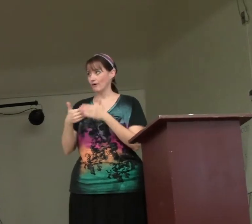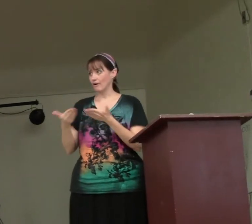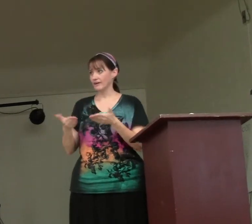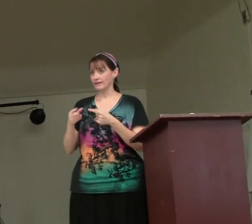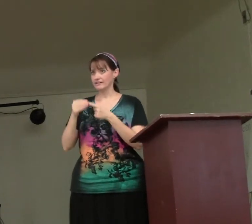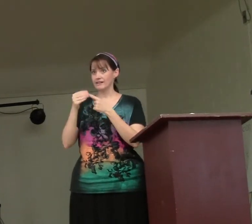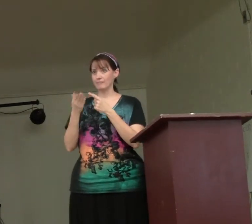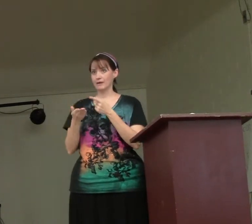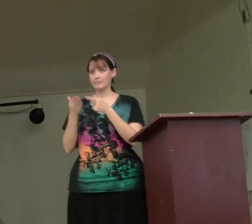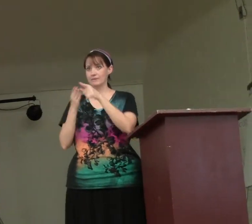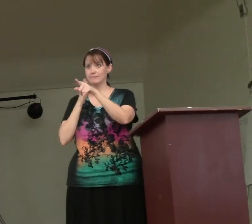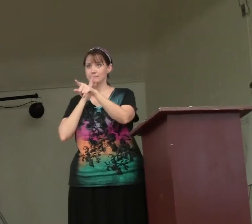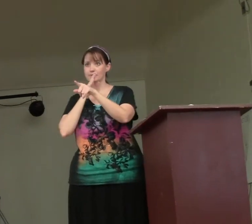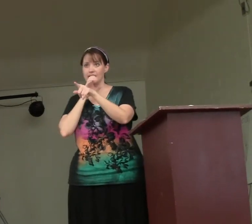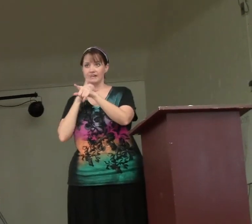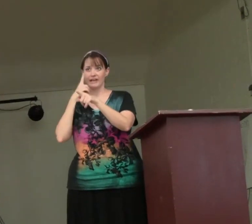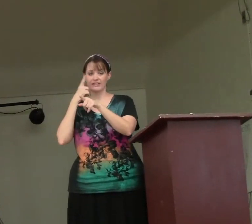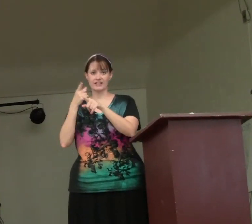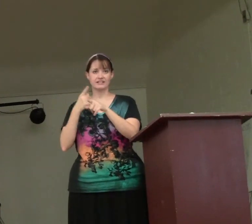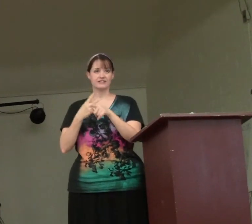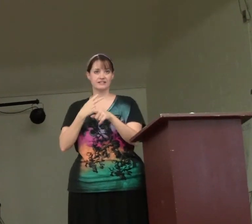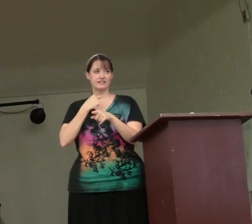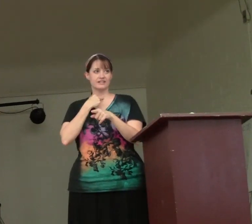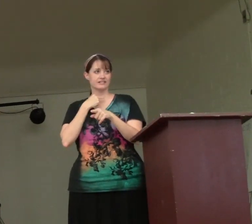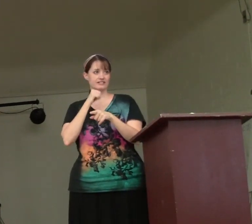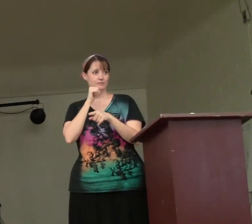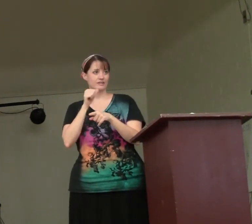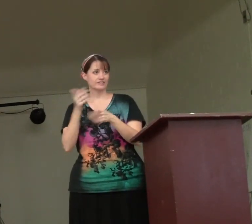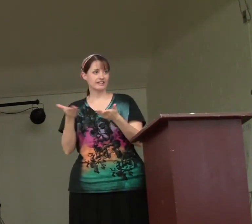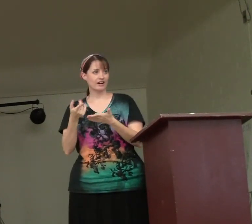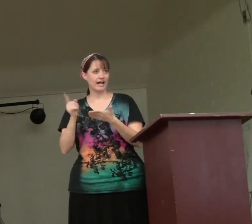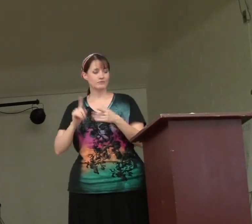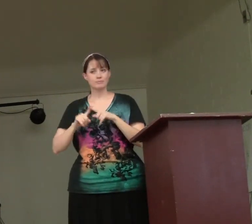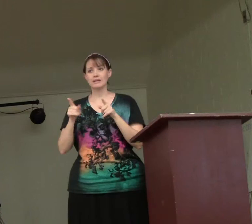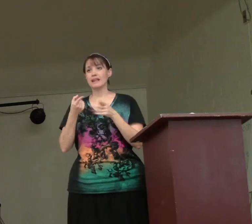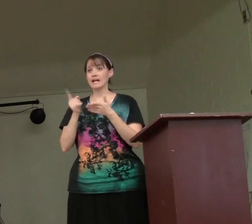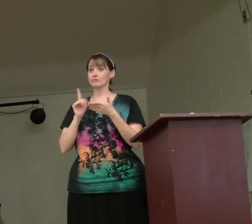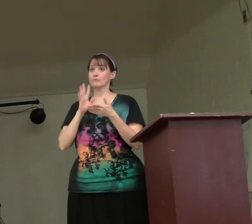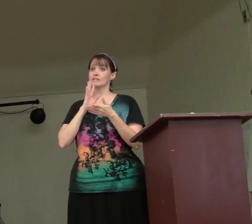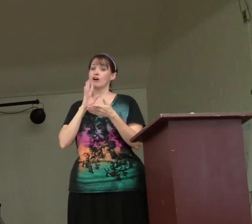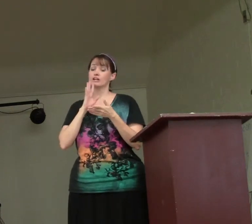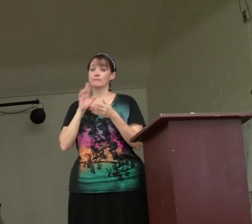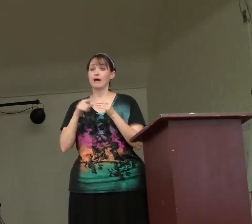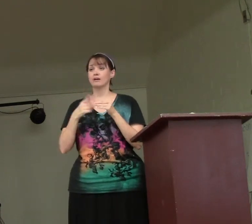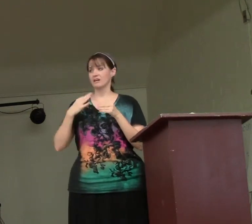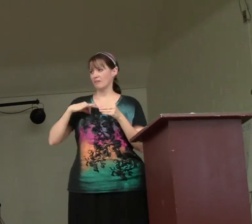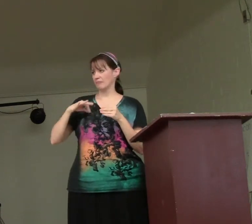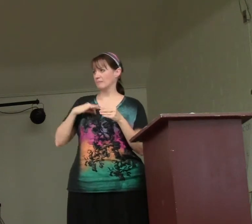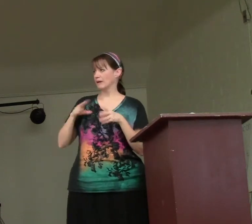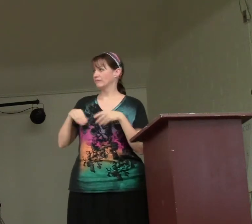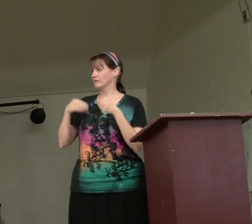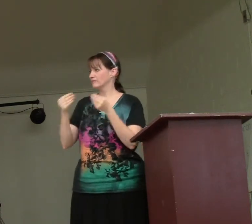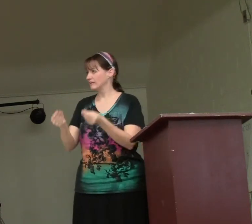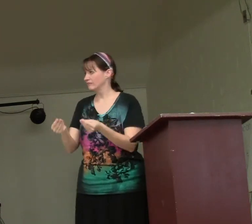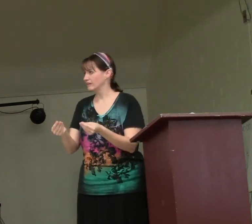all here except maybe Brenda, I think. She wasn't here last week. But last week we talked about the benefit of giving.